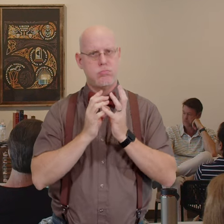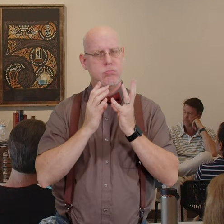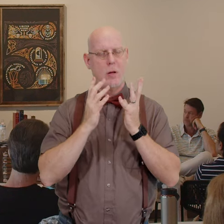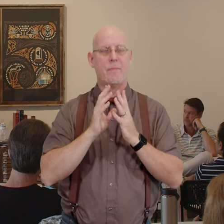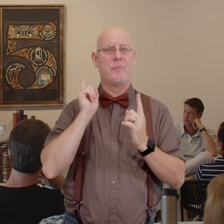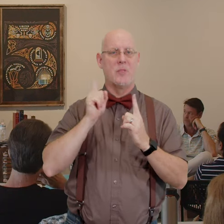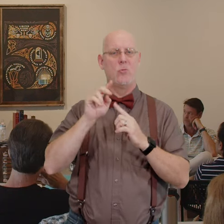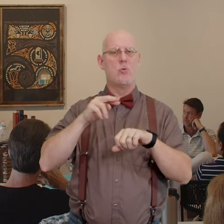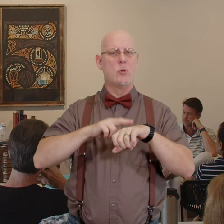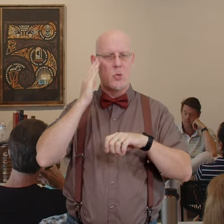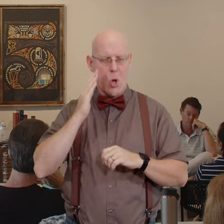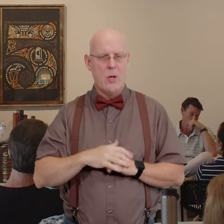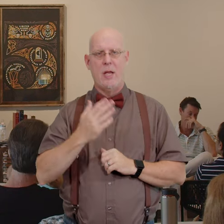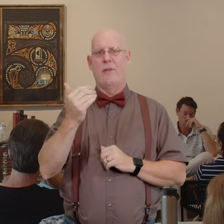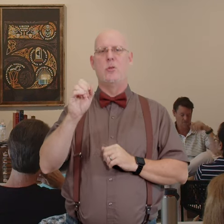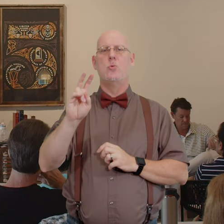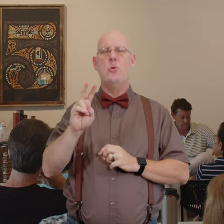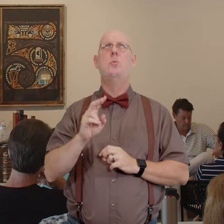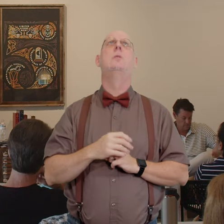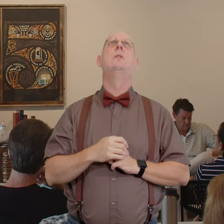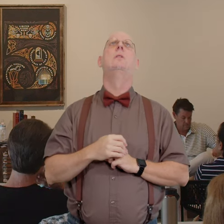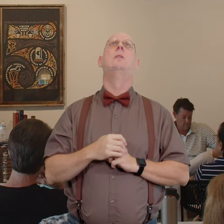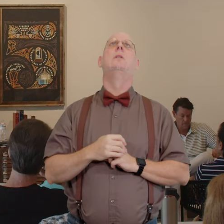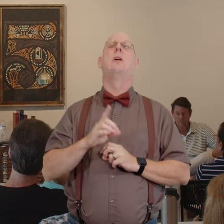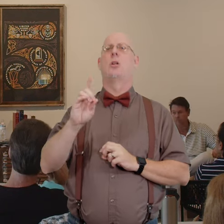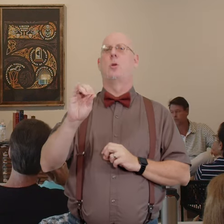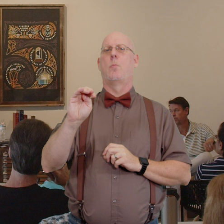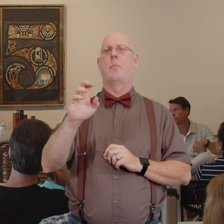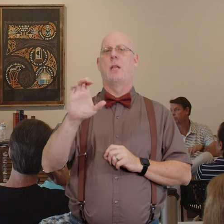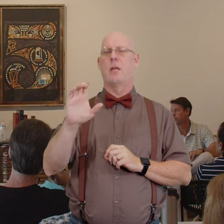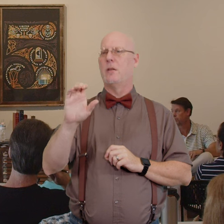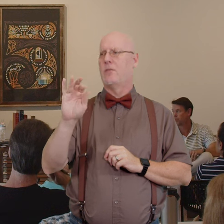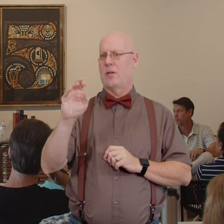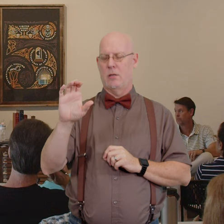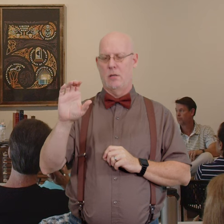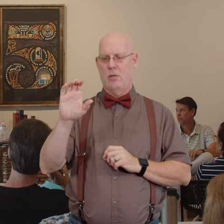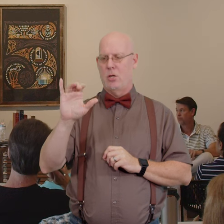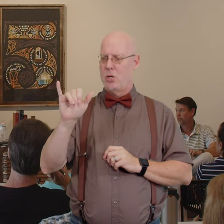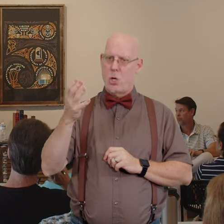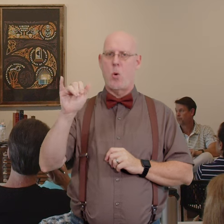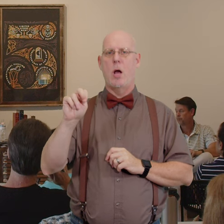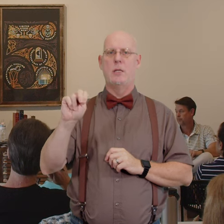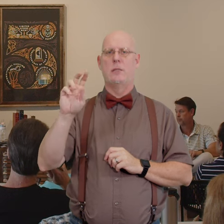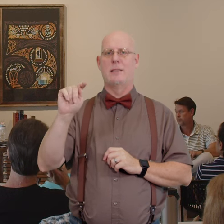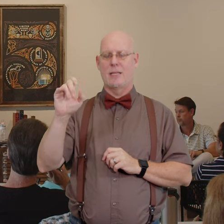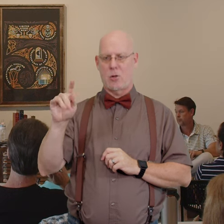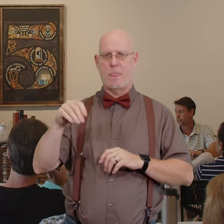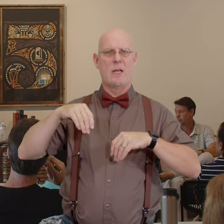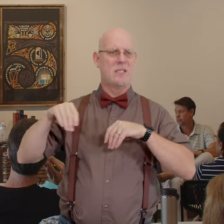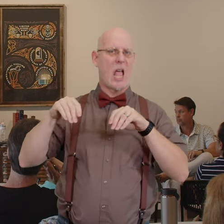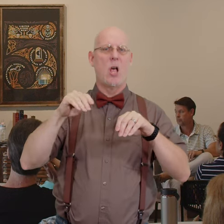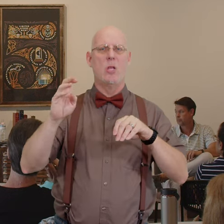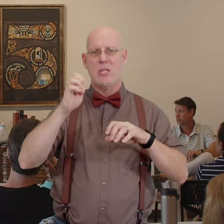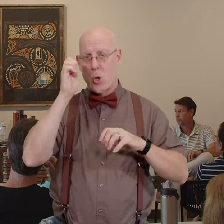grow. Until of course we know in 1502, a Dominican friar named Johann Tetzel, began to sell